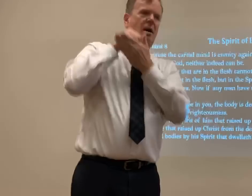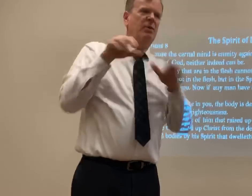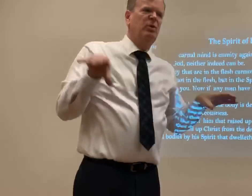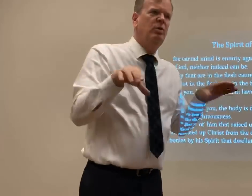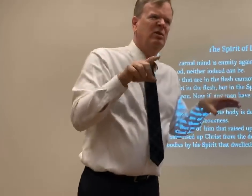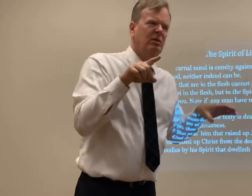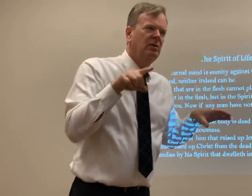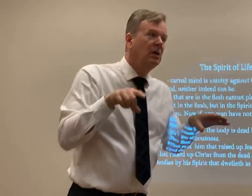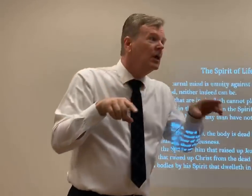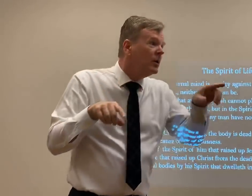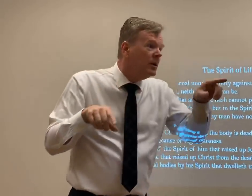incredible.